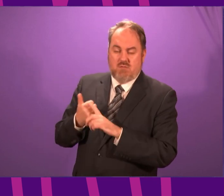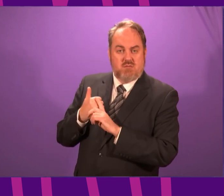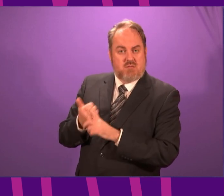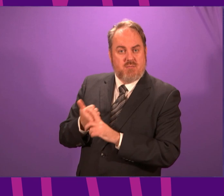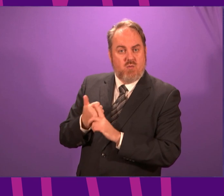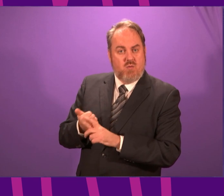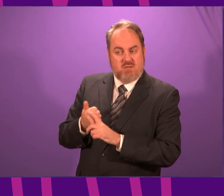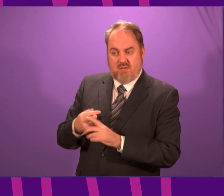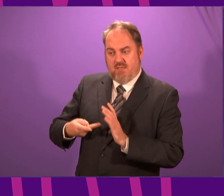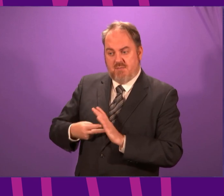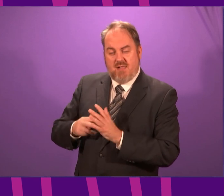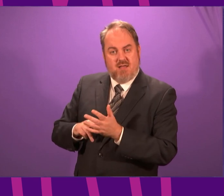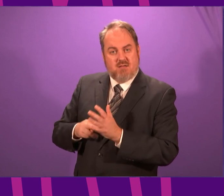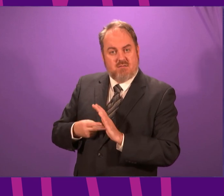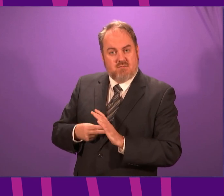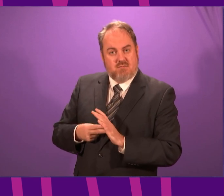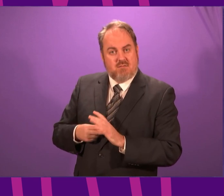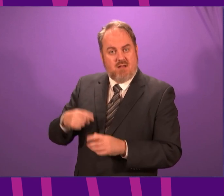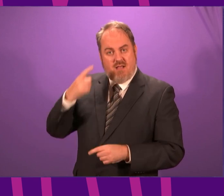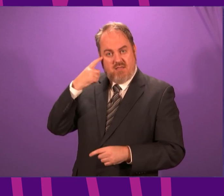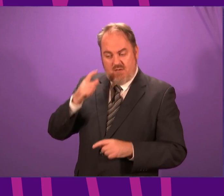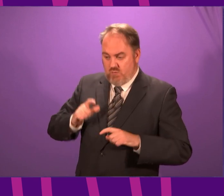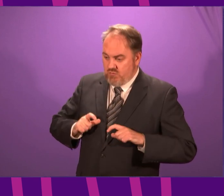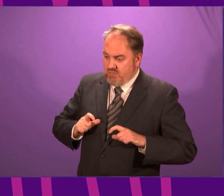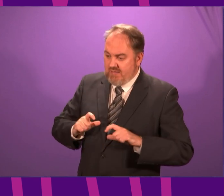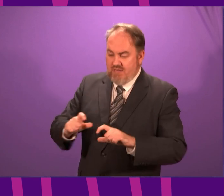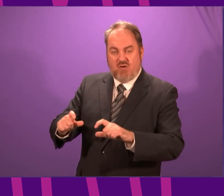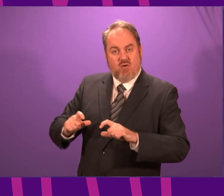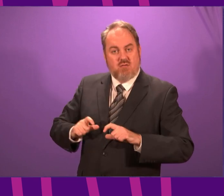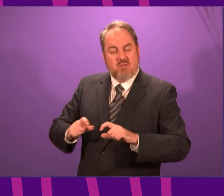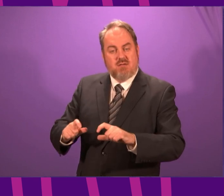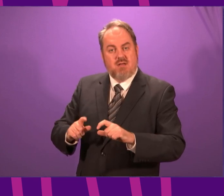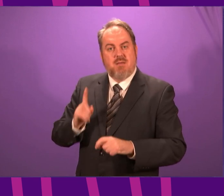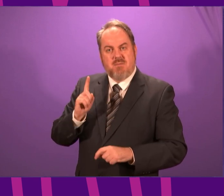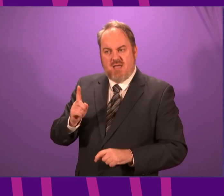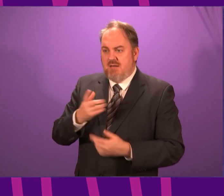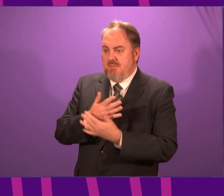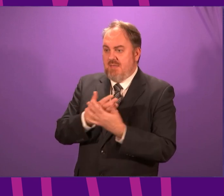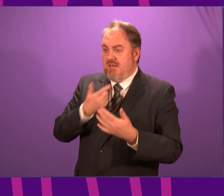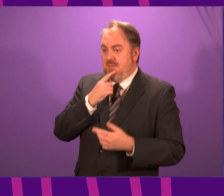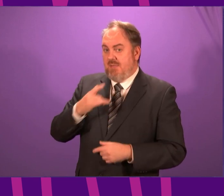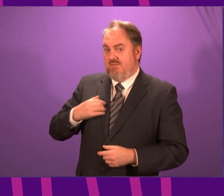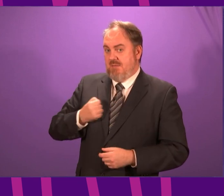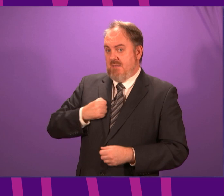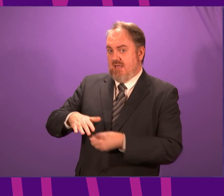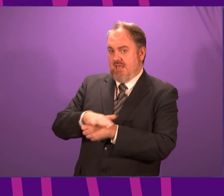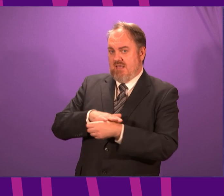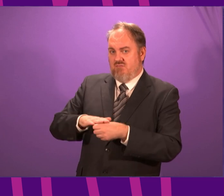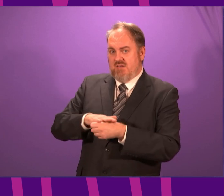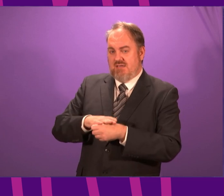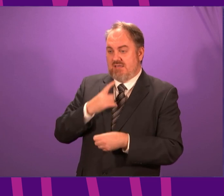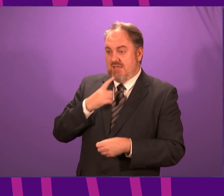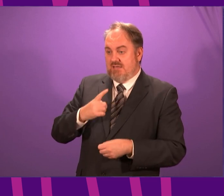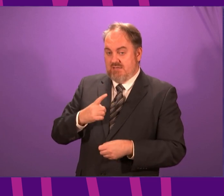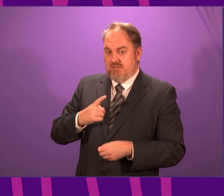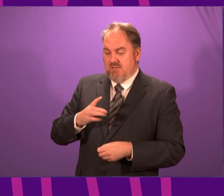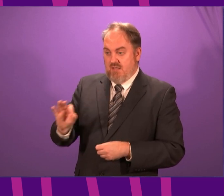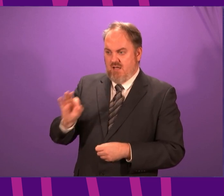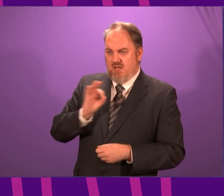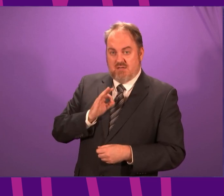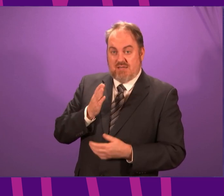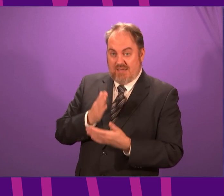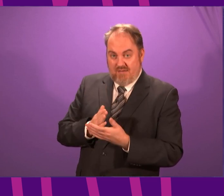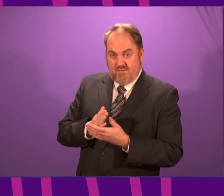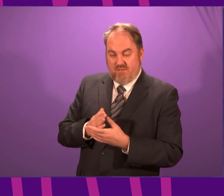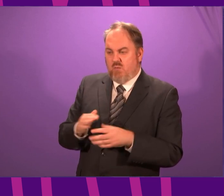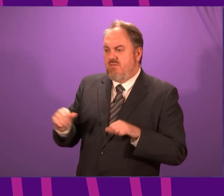support that schools remain open at almost all costs. But constituents are telling me that if we need short and sharp action against the virus,